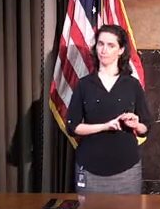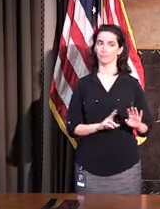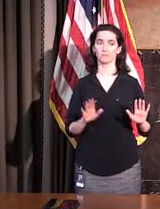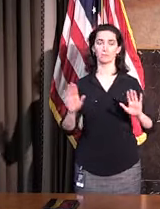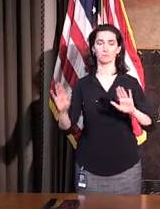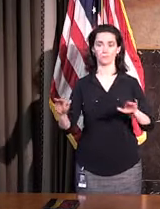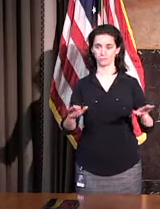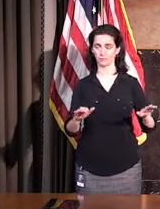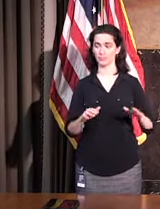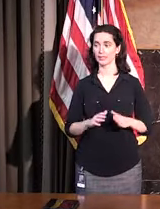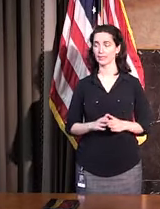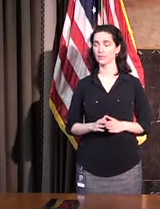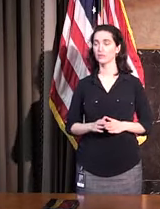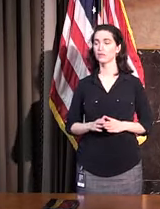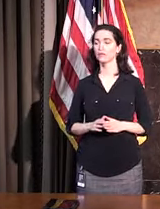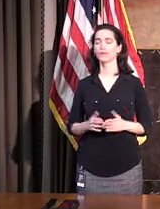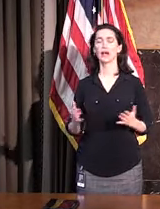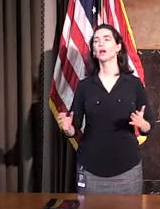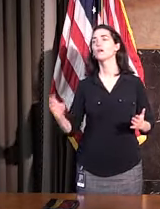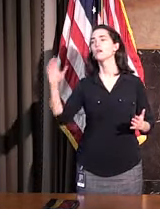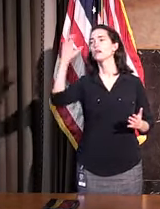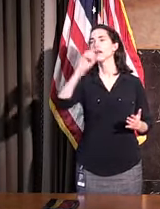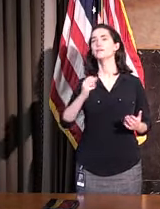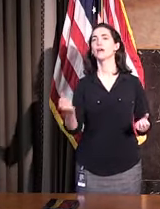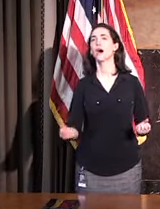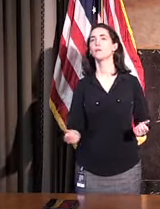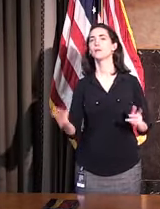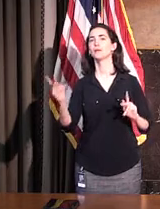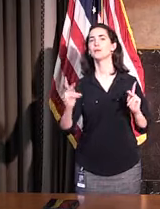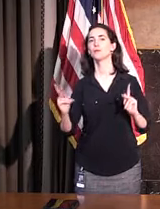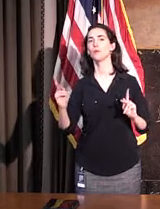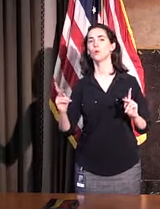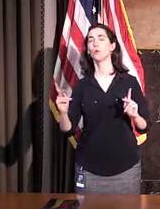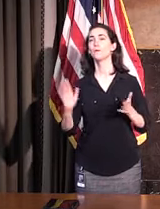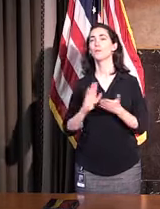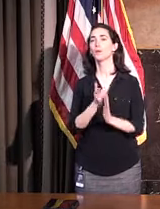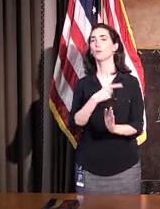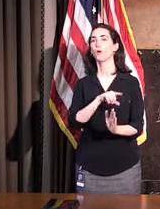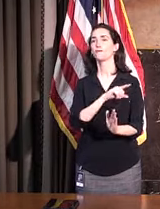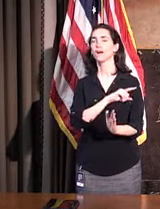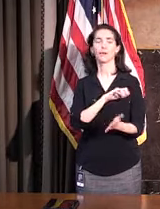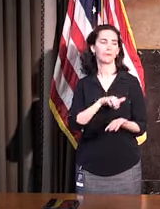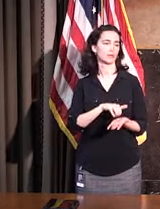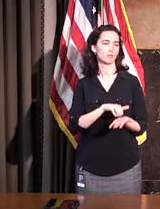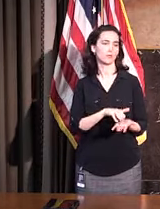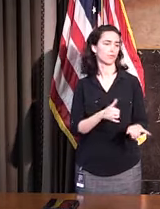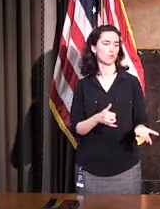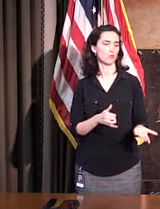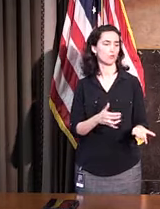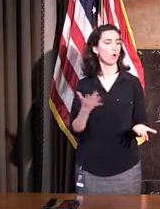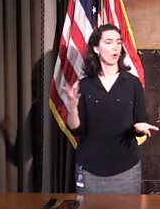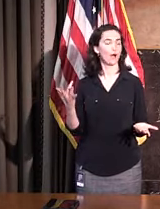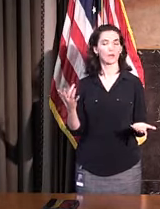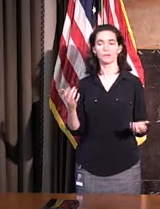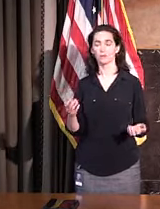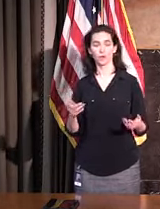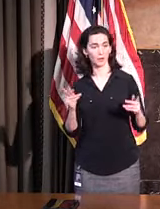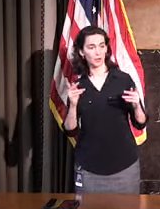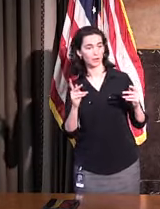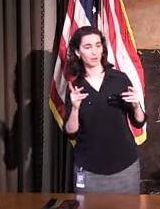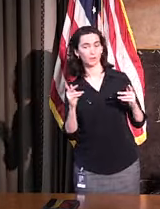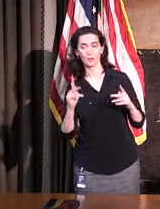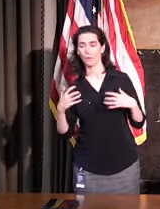impossible with any precision to estimate the number of people who've been made eligible for a vaccine at this point, because you don't know how many of those people